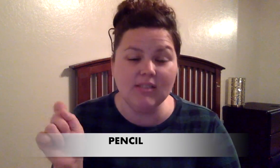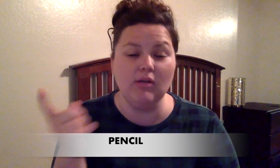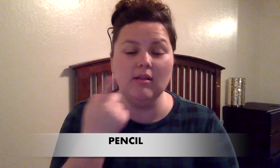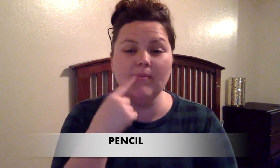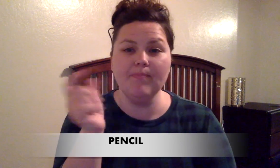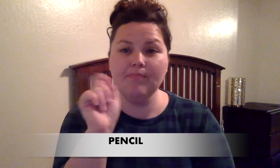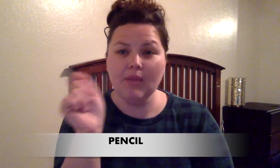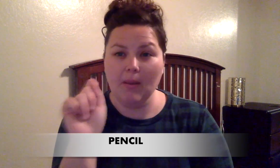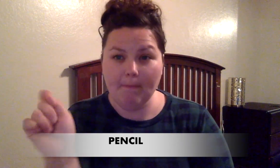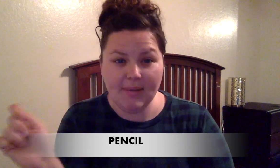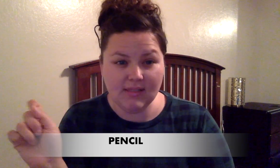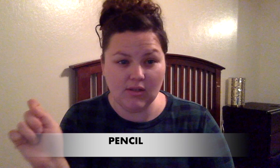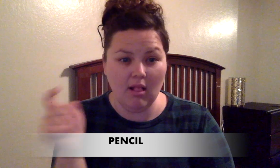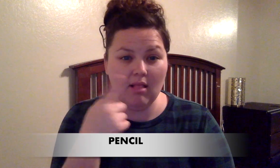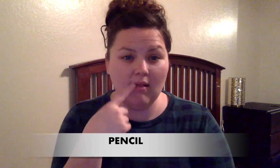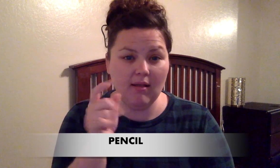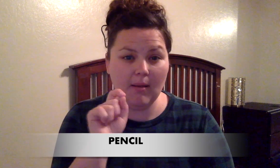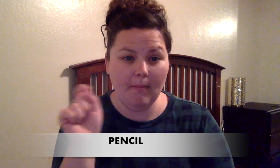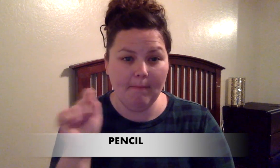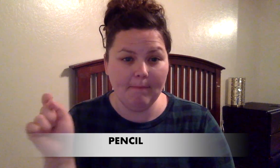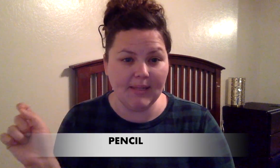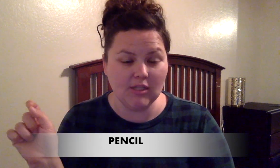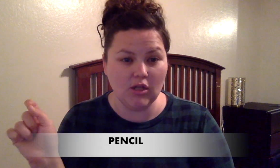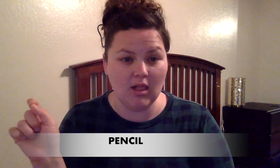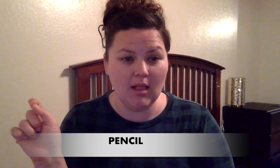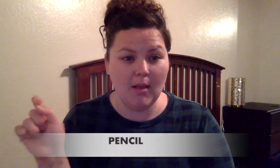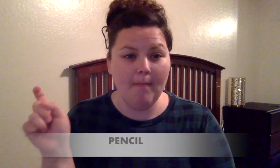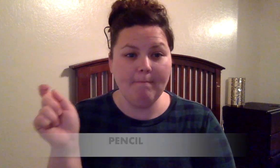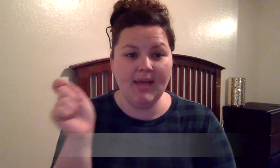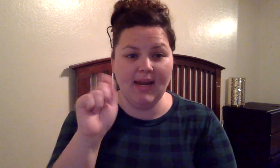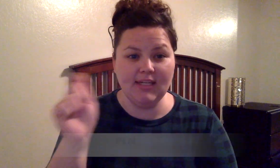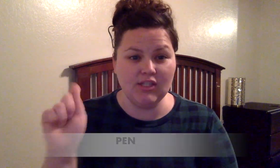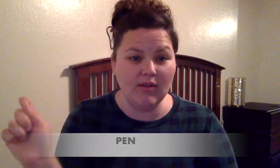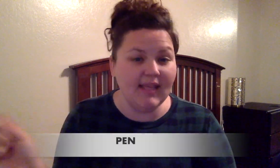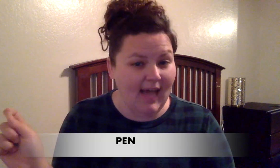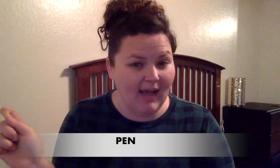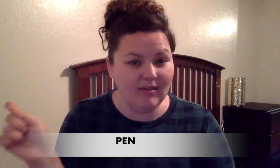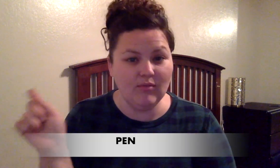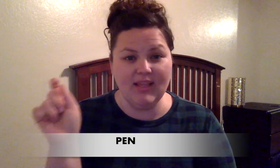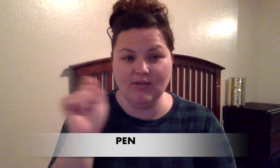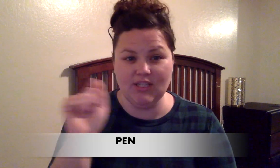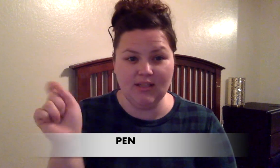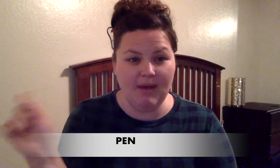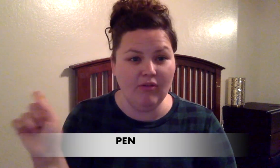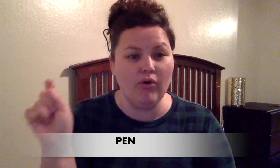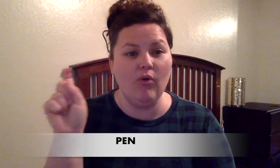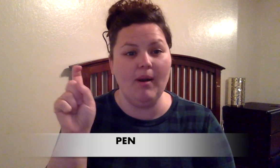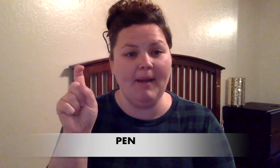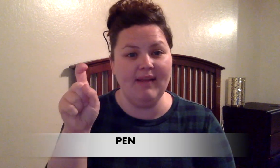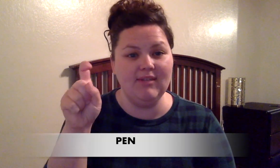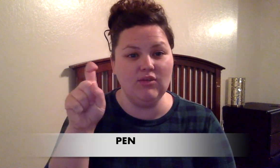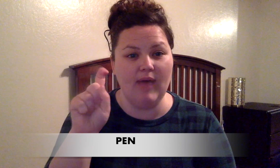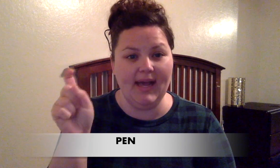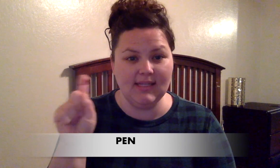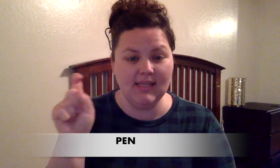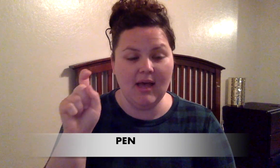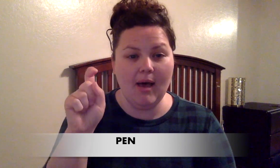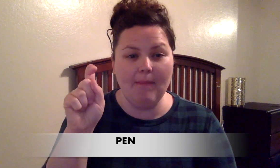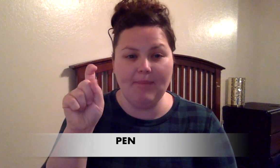pencil, pencil, pencil. Pen, I just go like that without touching the mouth, or I might even do X, a